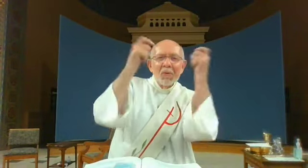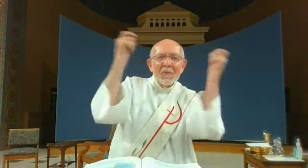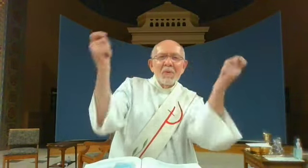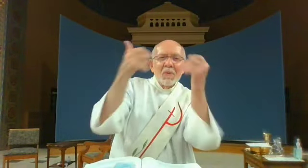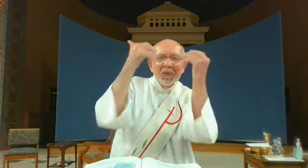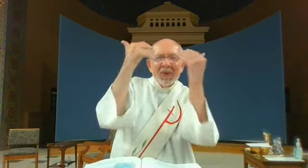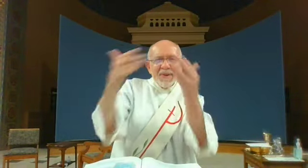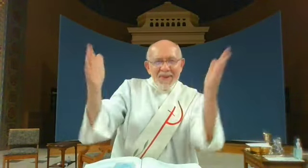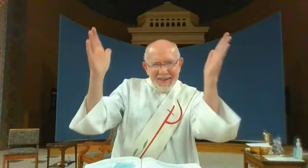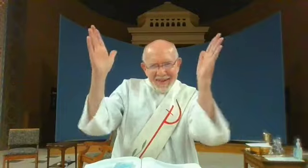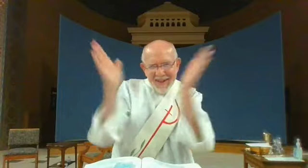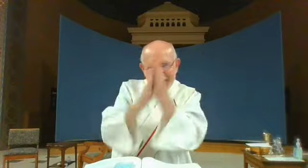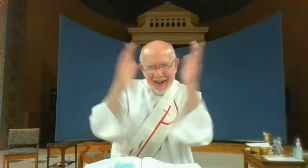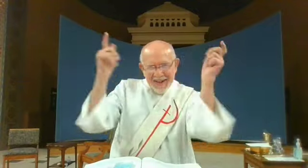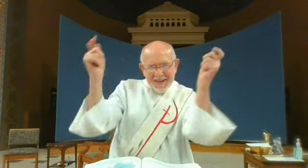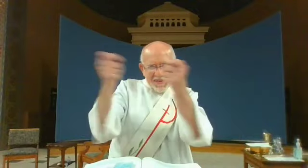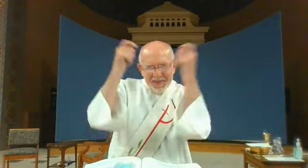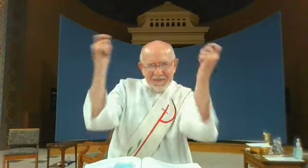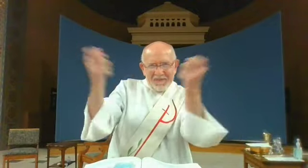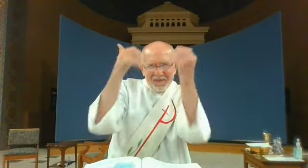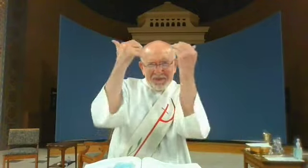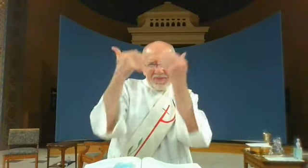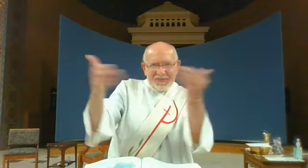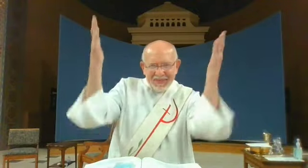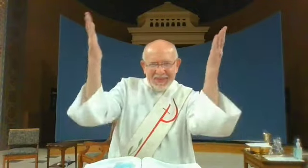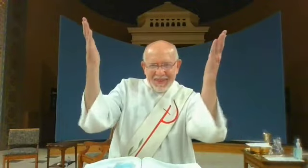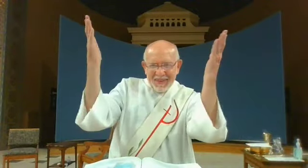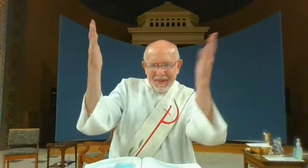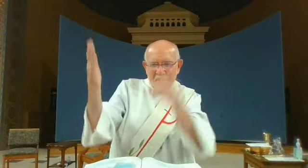Alleluia, alleluia.